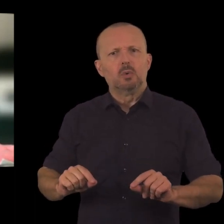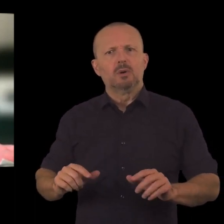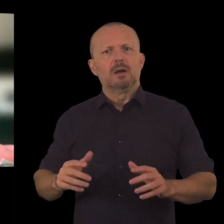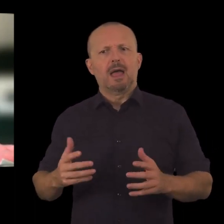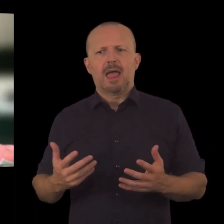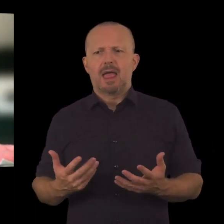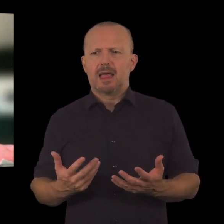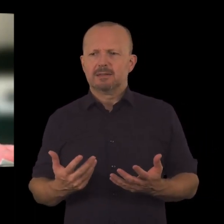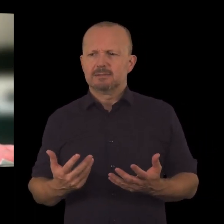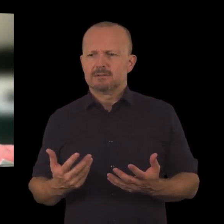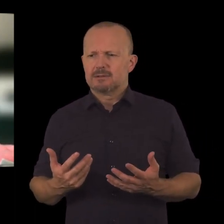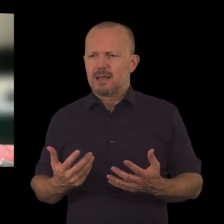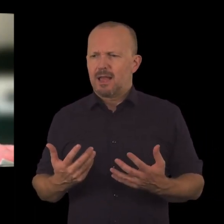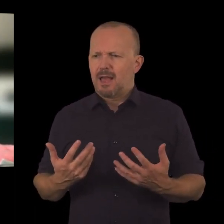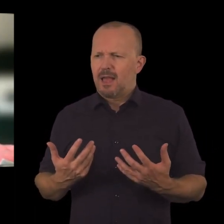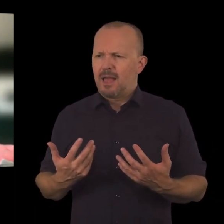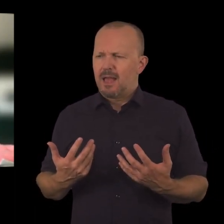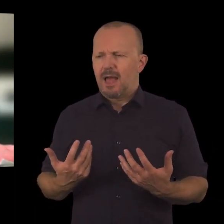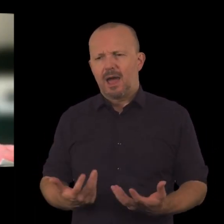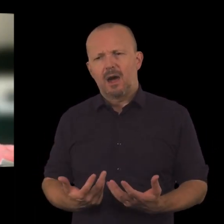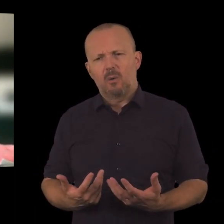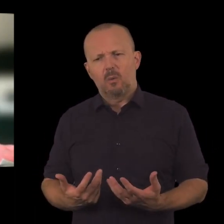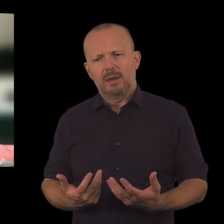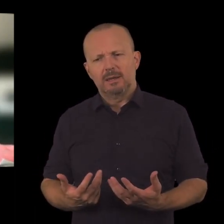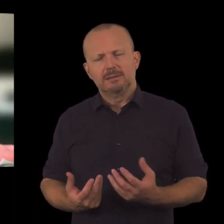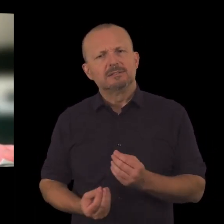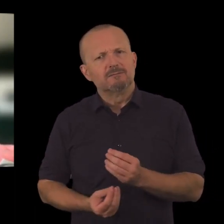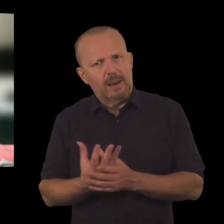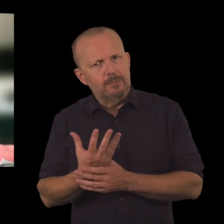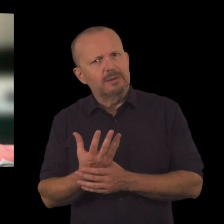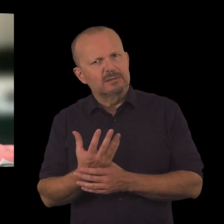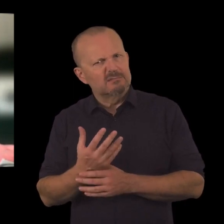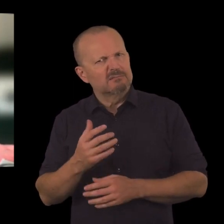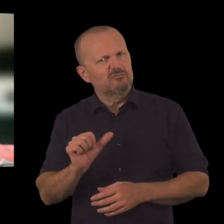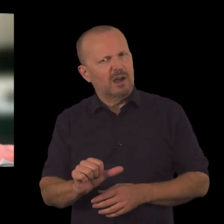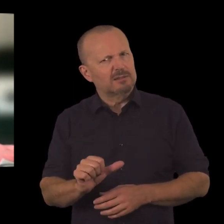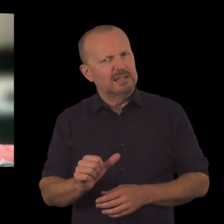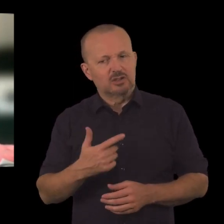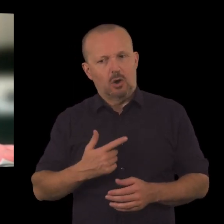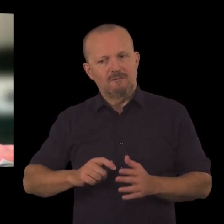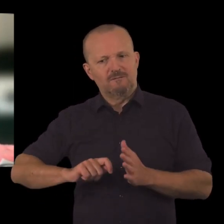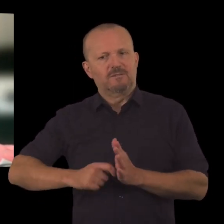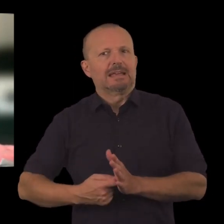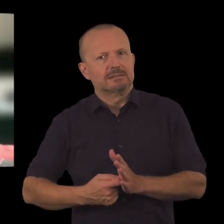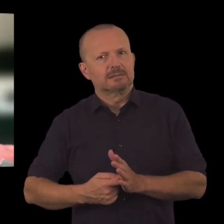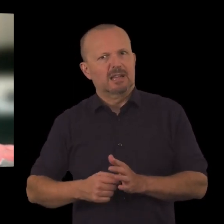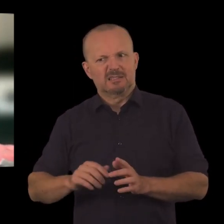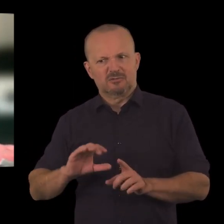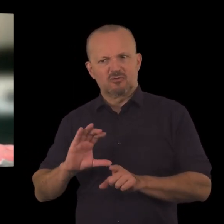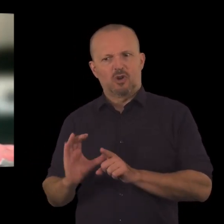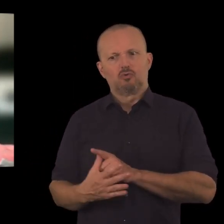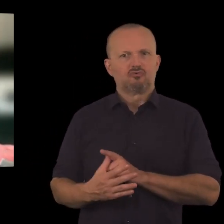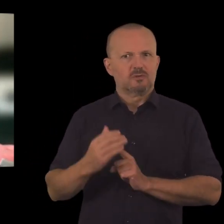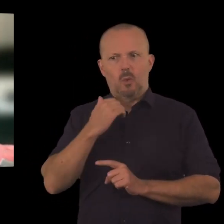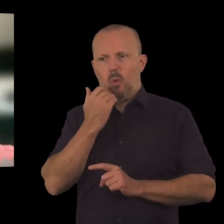how we develop it as well, right? Because it's not fixed. It's ever changing, actually,